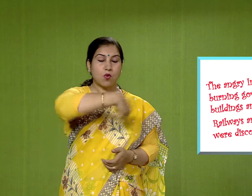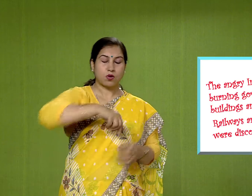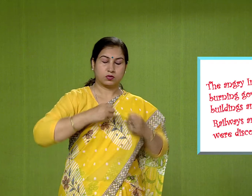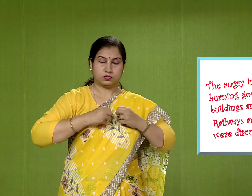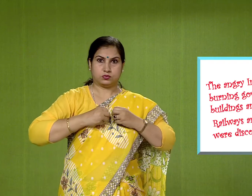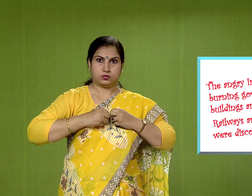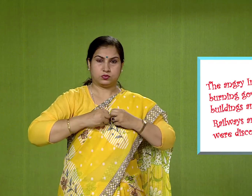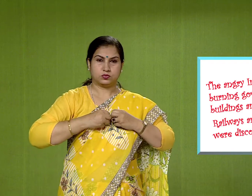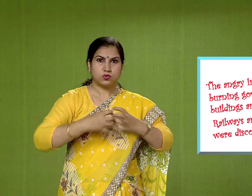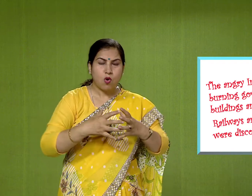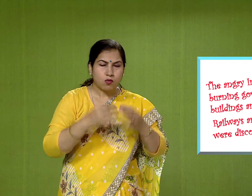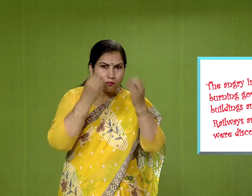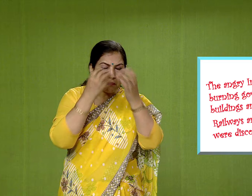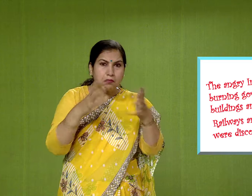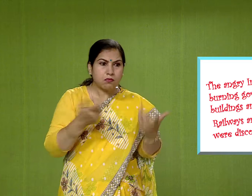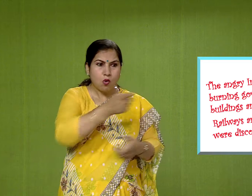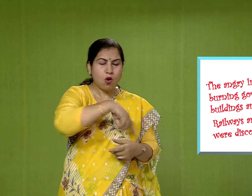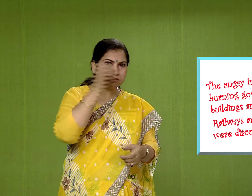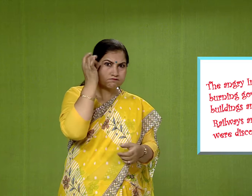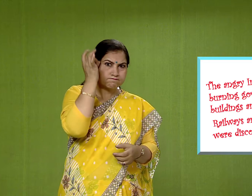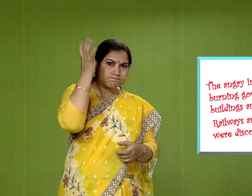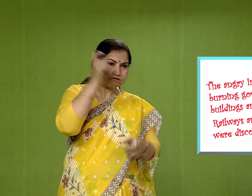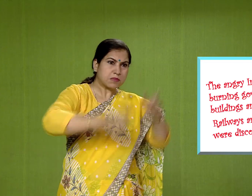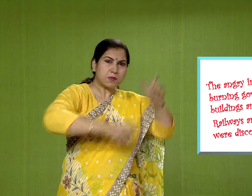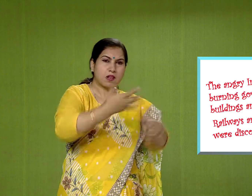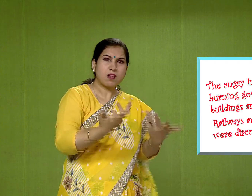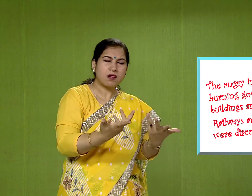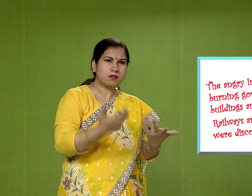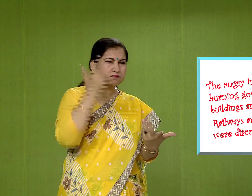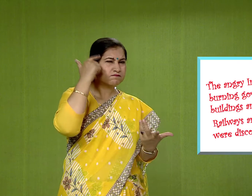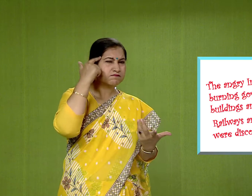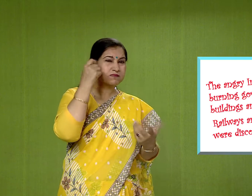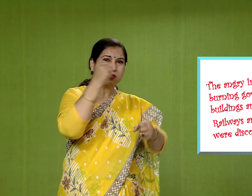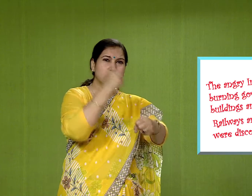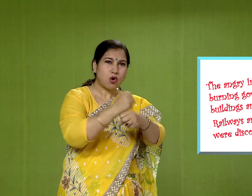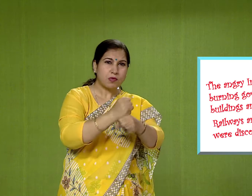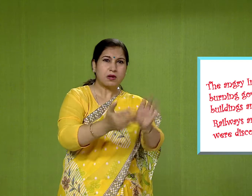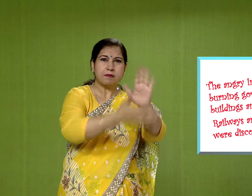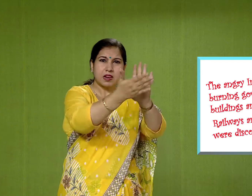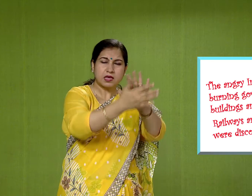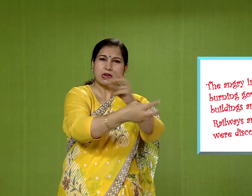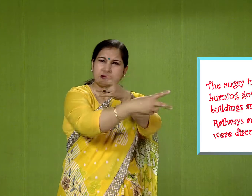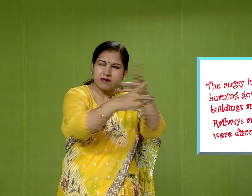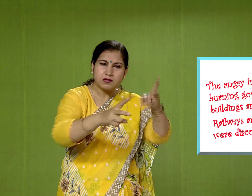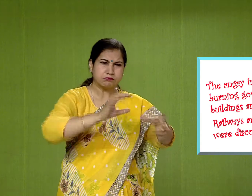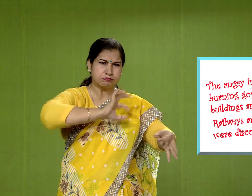The angry Indians reacted by burning government buildings and